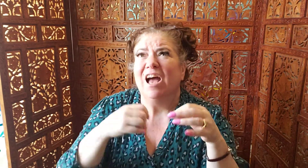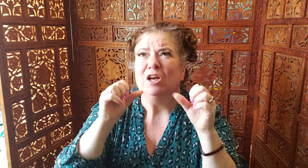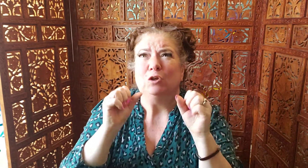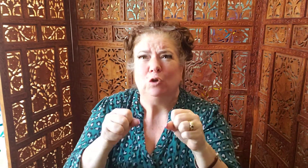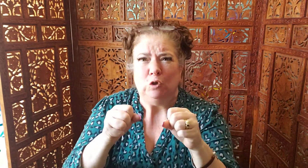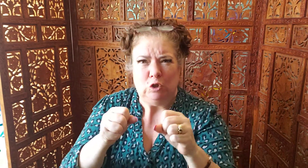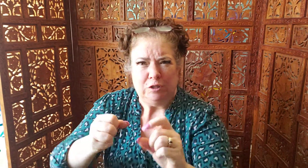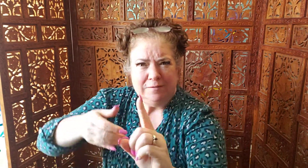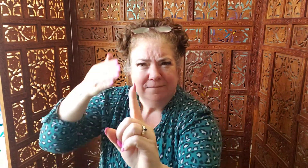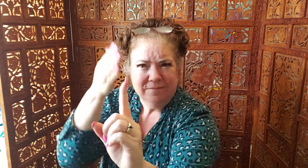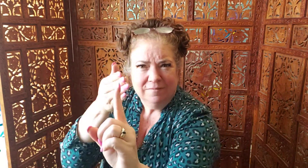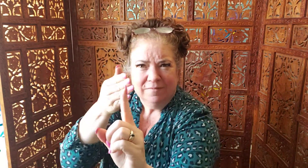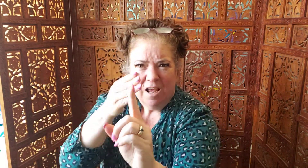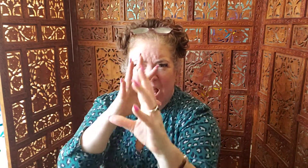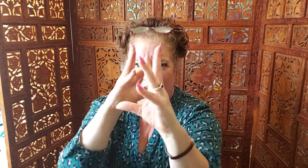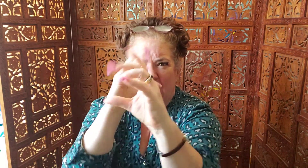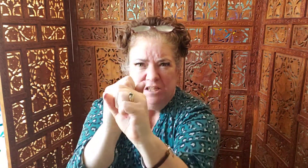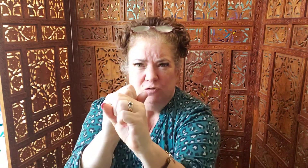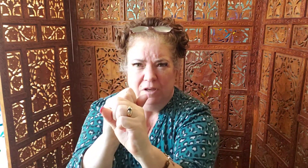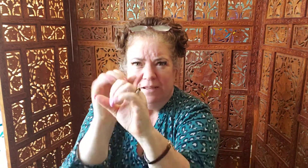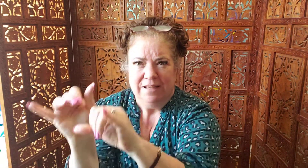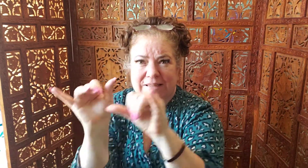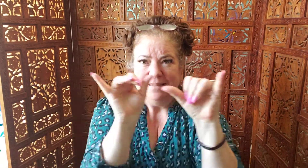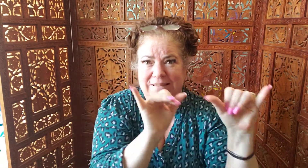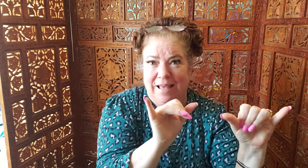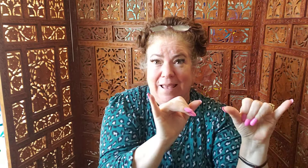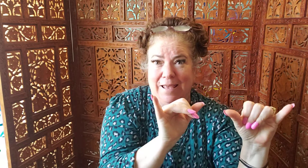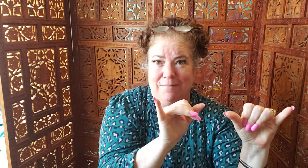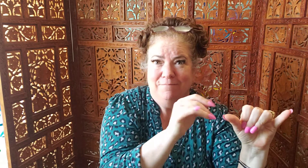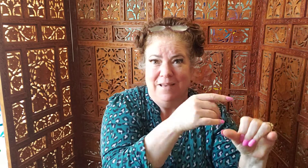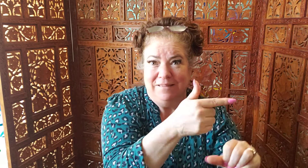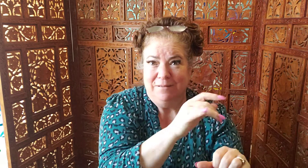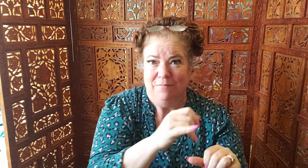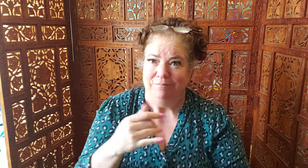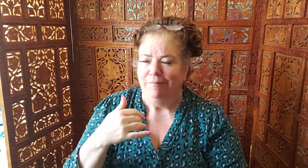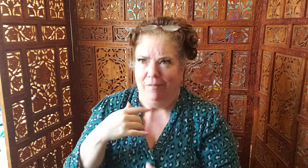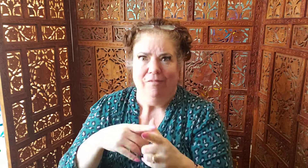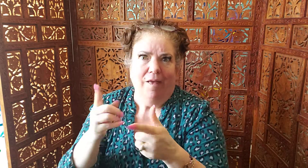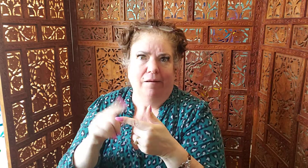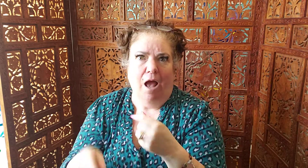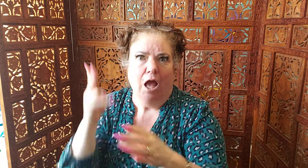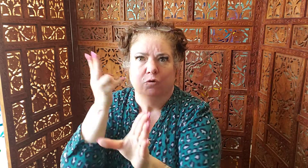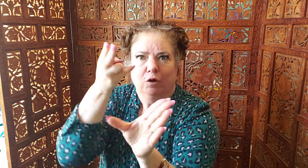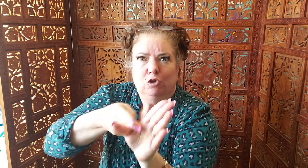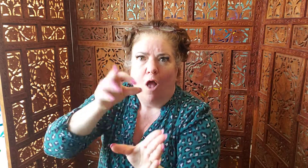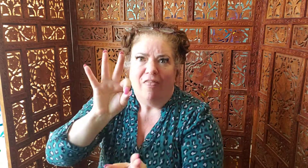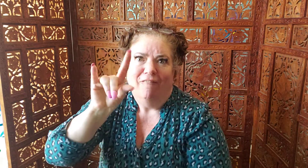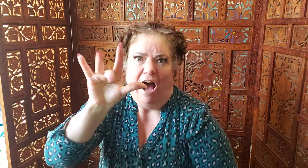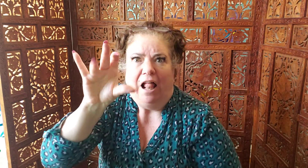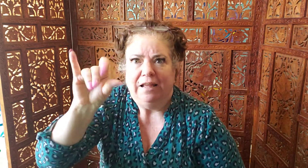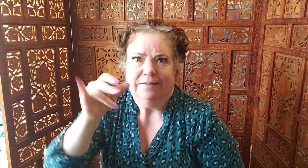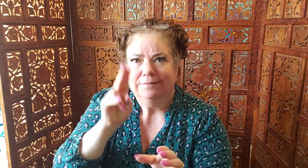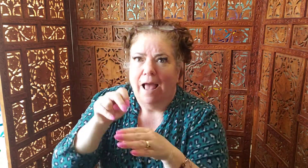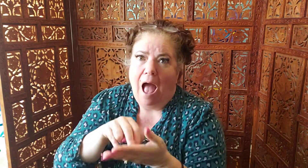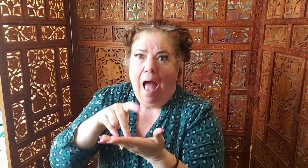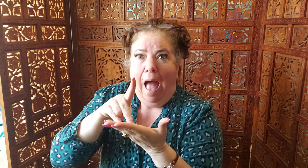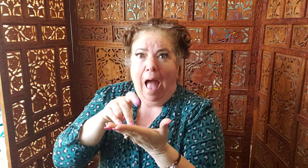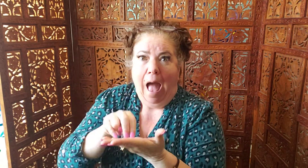change, I'd be in the folly, I'd be in the cavalry, gentlemen in salsa and